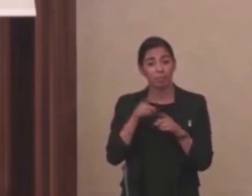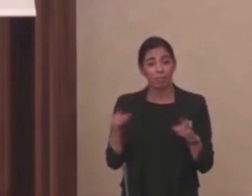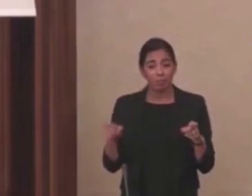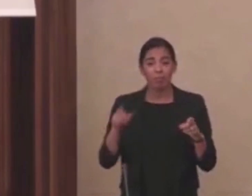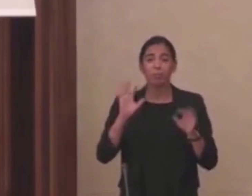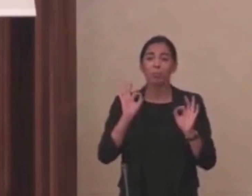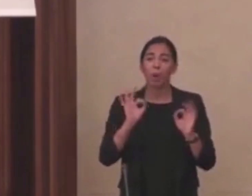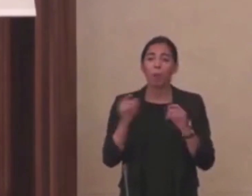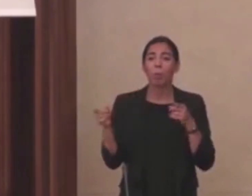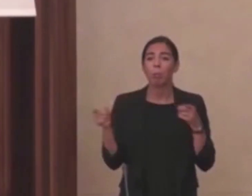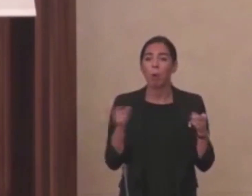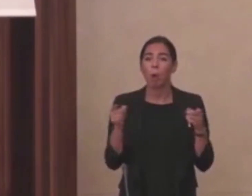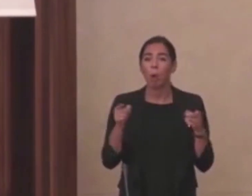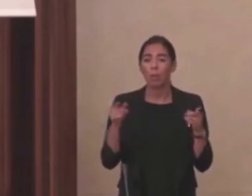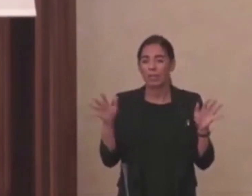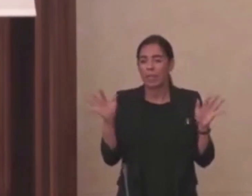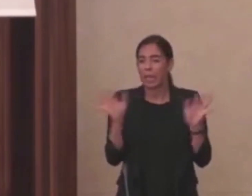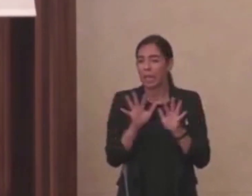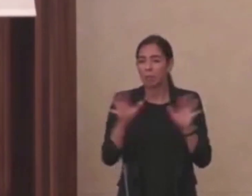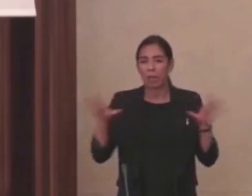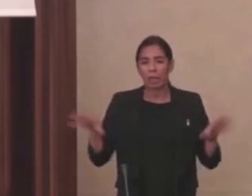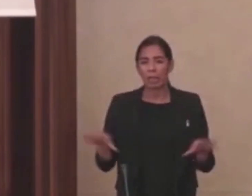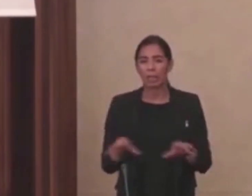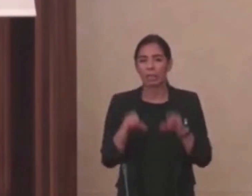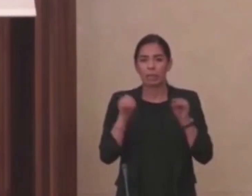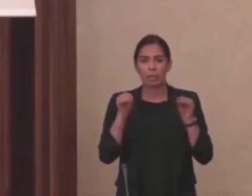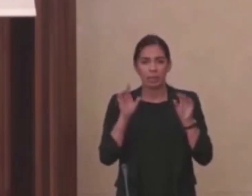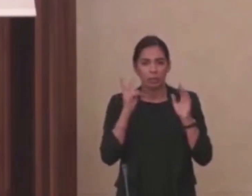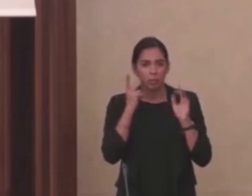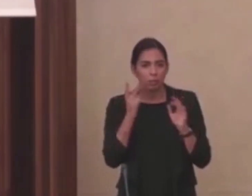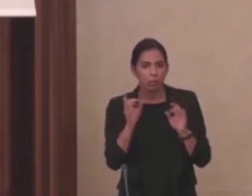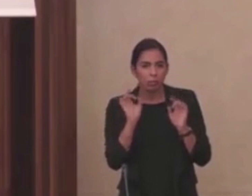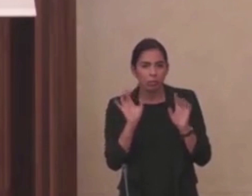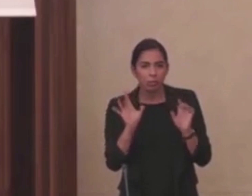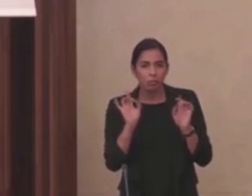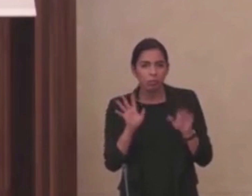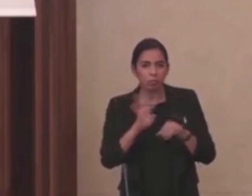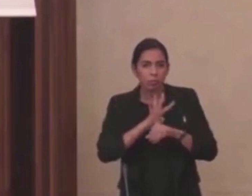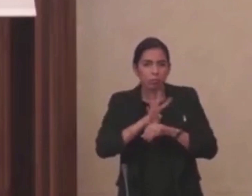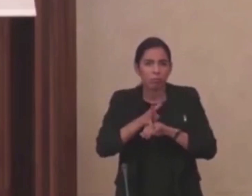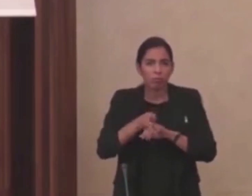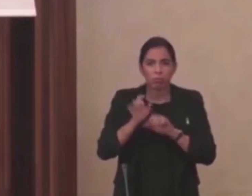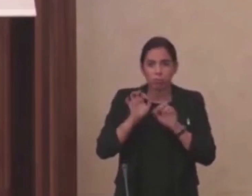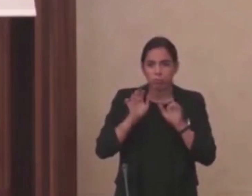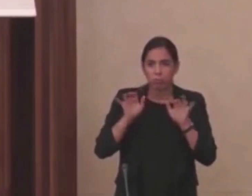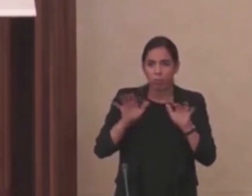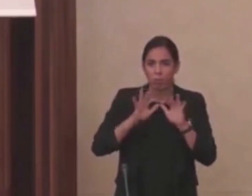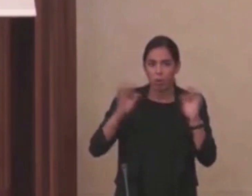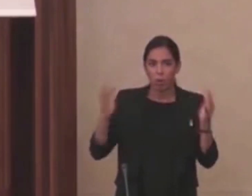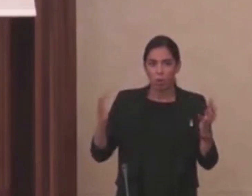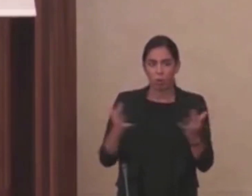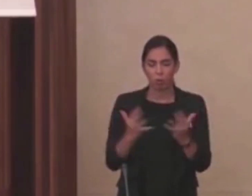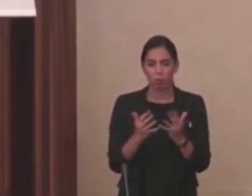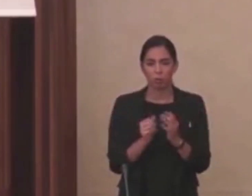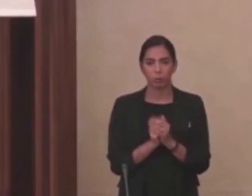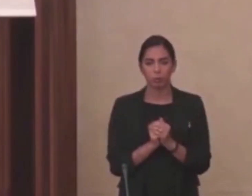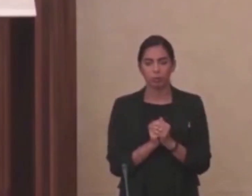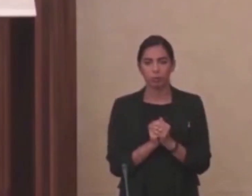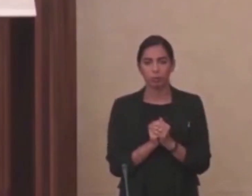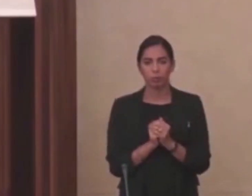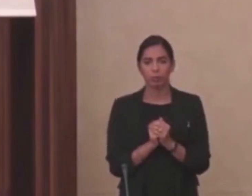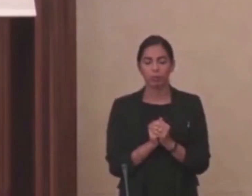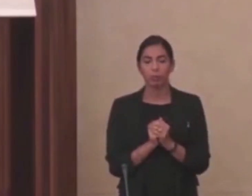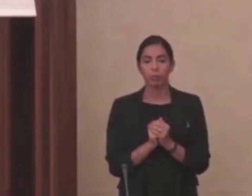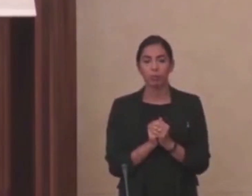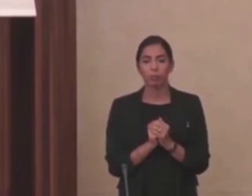drammatici to the first in cui hours, the first si manifestava seconds, in tutto il mondo the la pandemia, in first particolare da dramatic noi. times in which we I were giorni in cui living il through this Covid